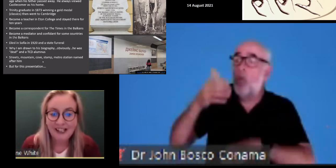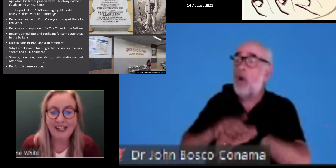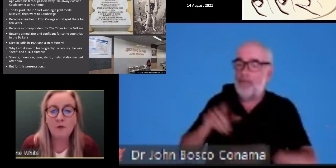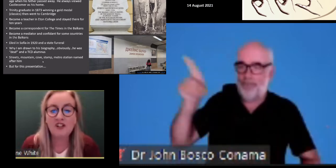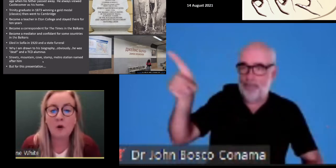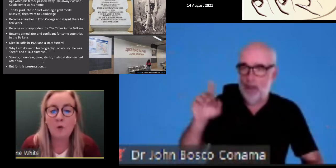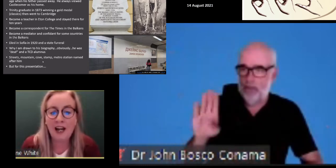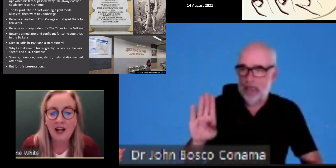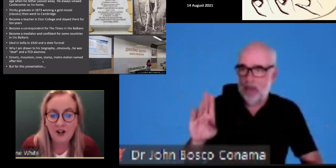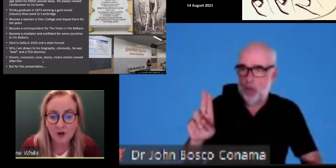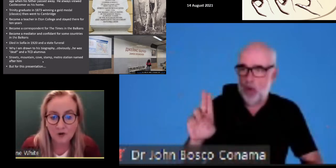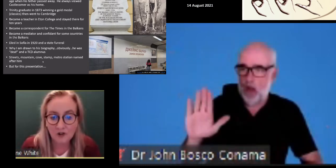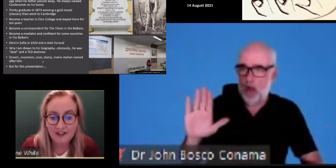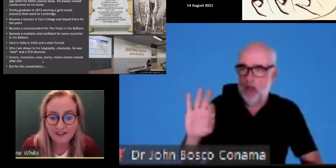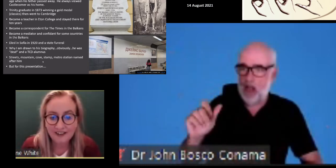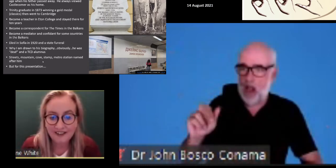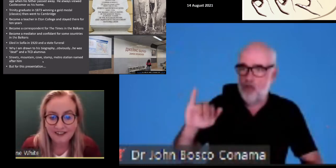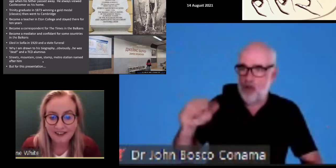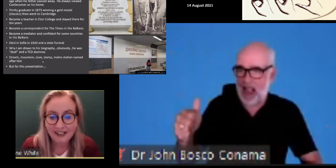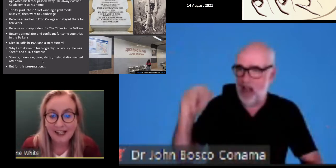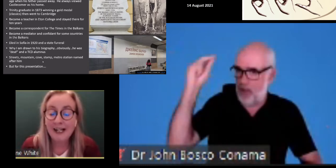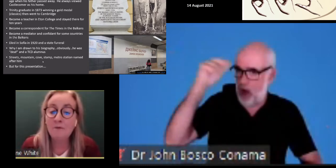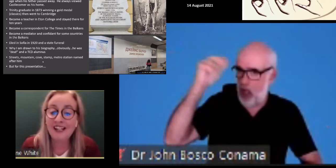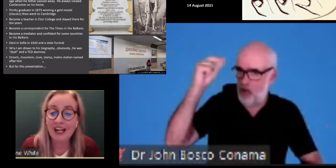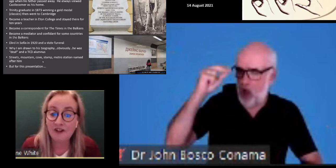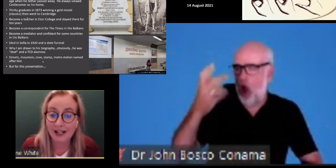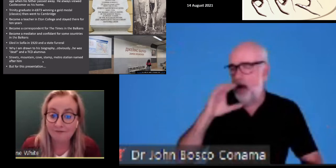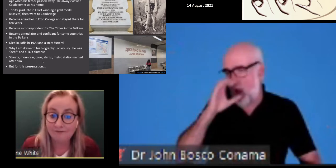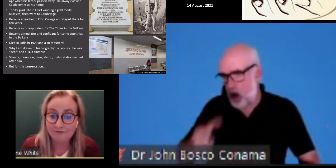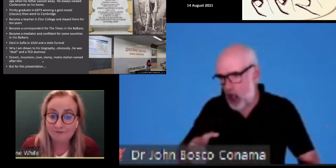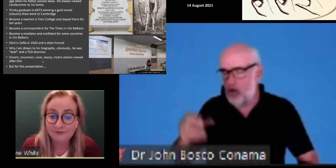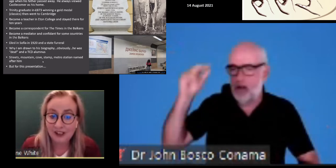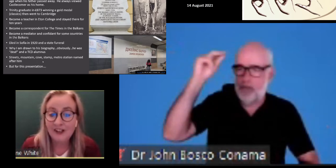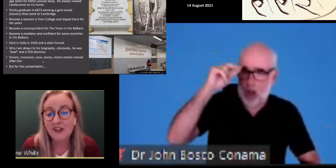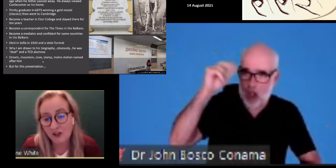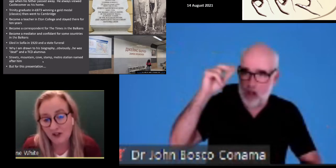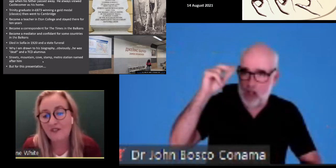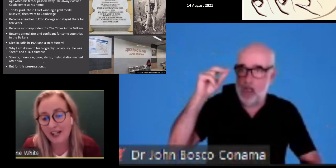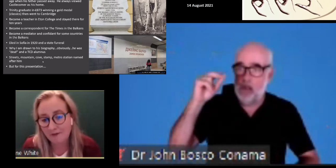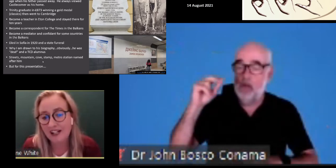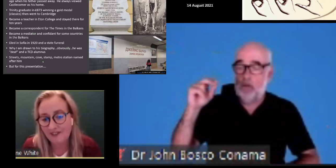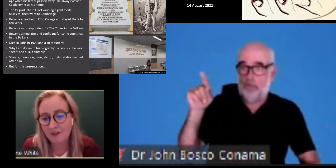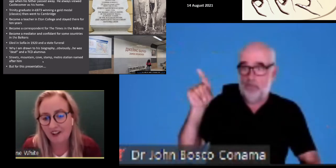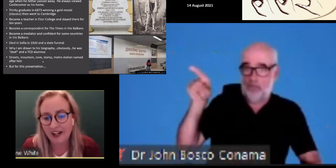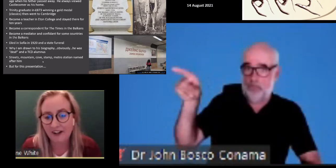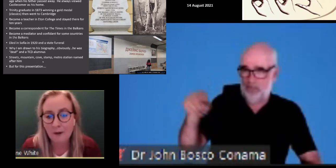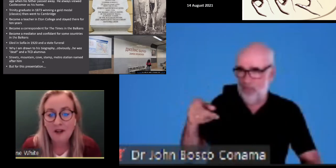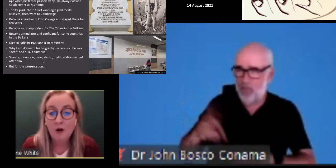He was well known in Bulgaria. There's two different name signs for Bulgaria.